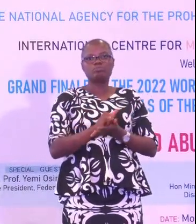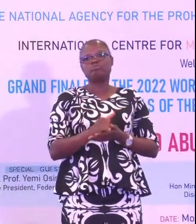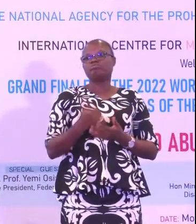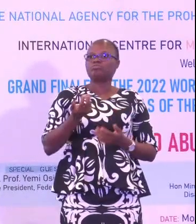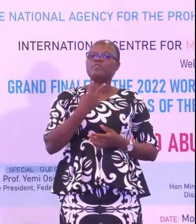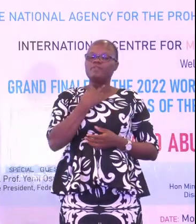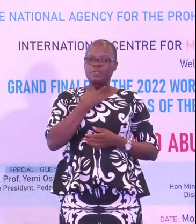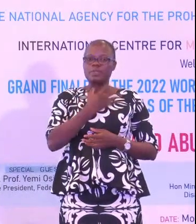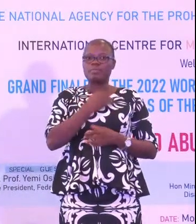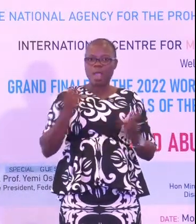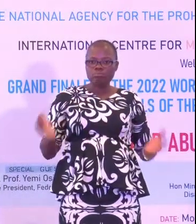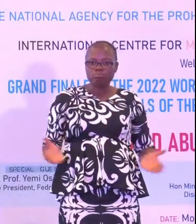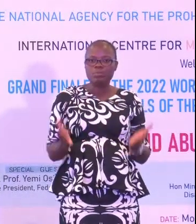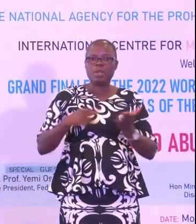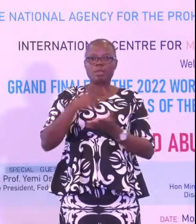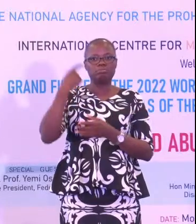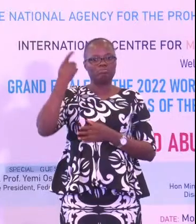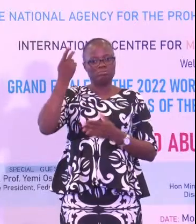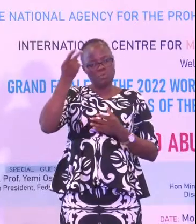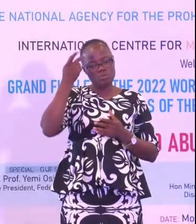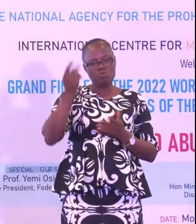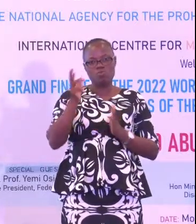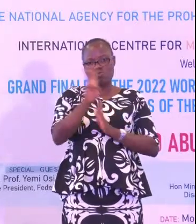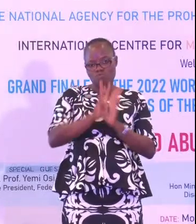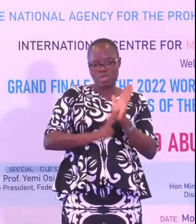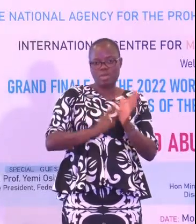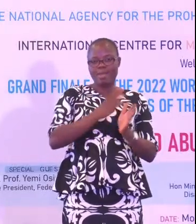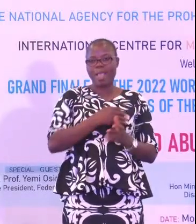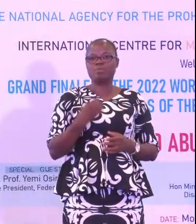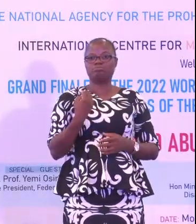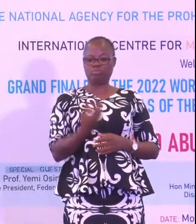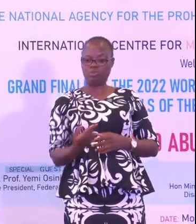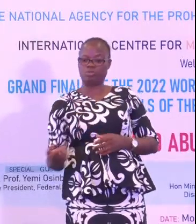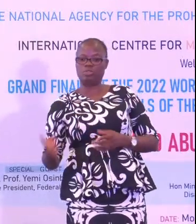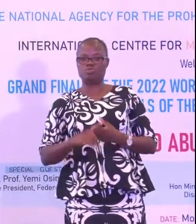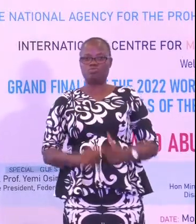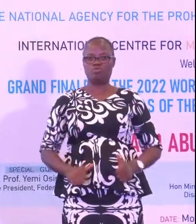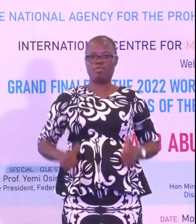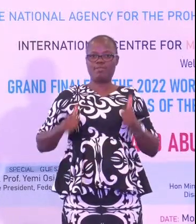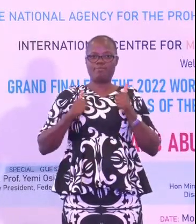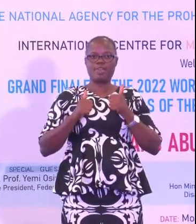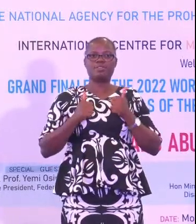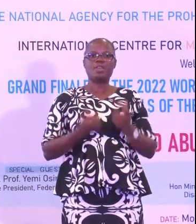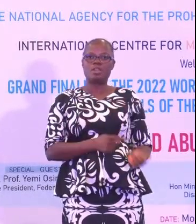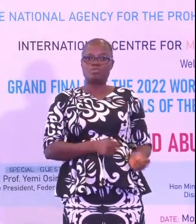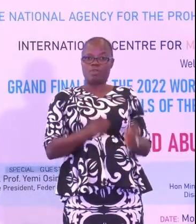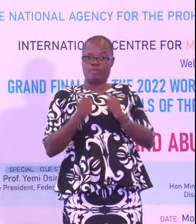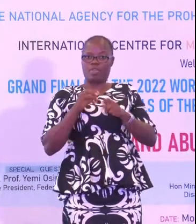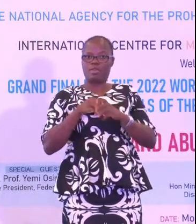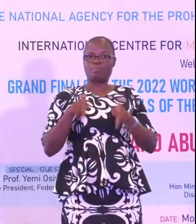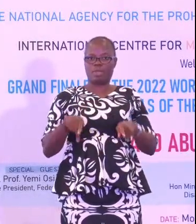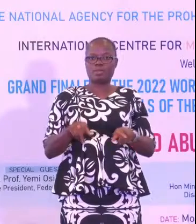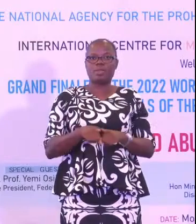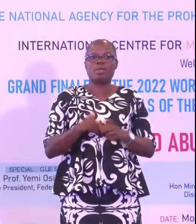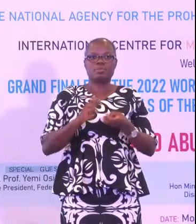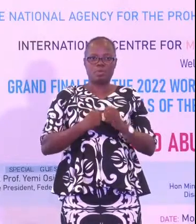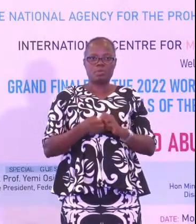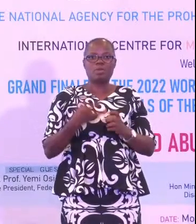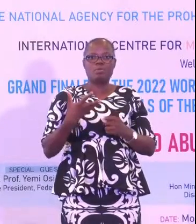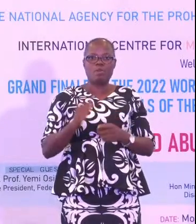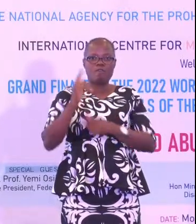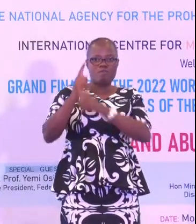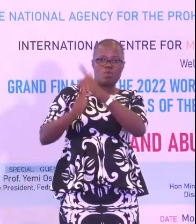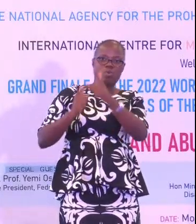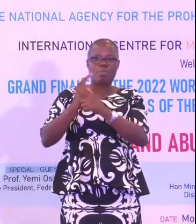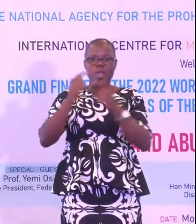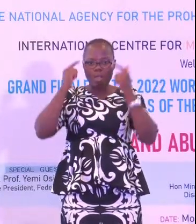and mobilize political will and resources to address trafficking in persons as a problem of global